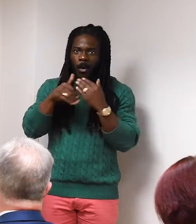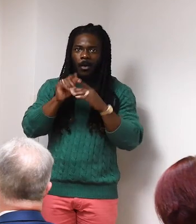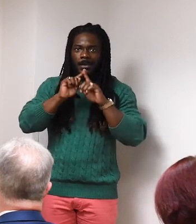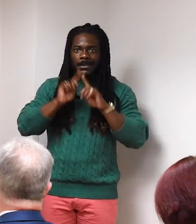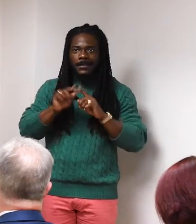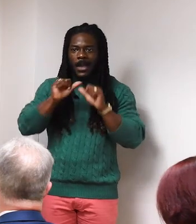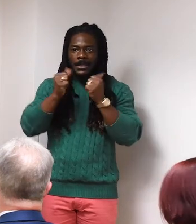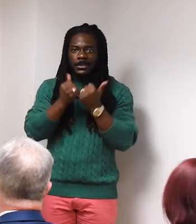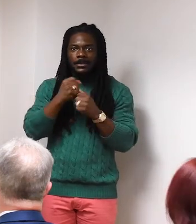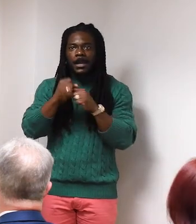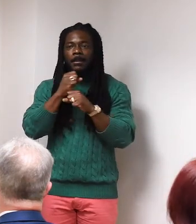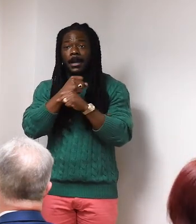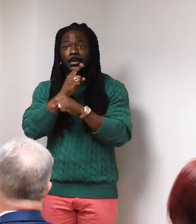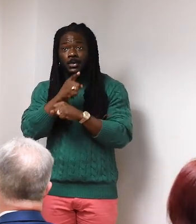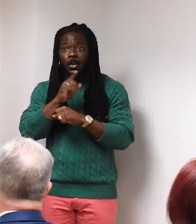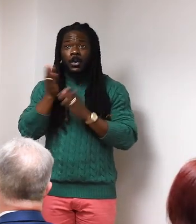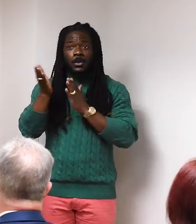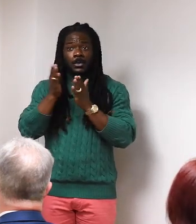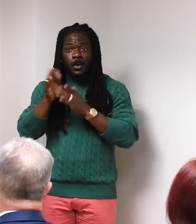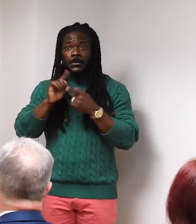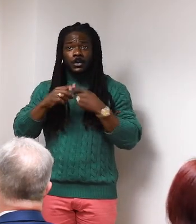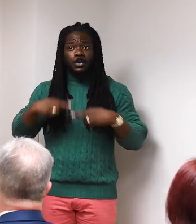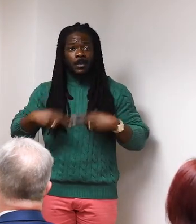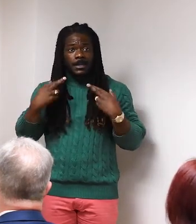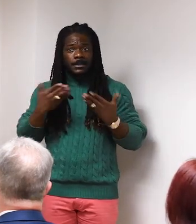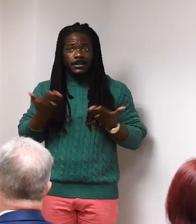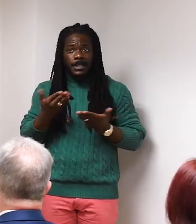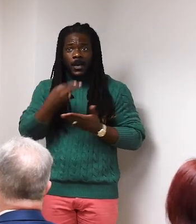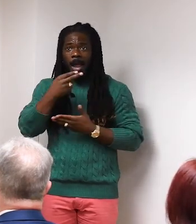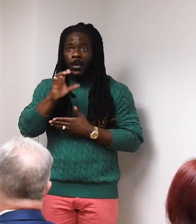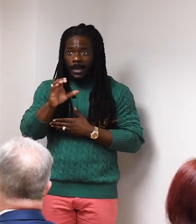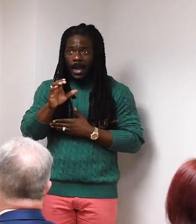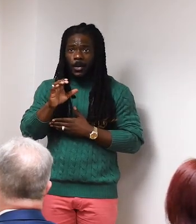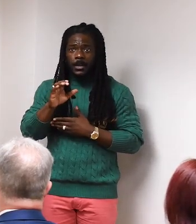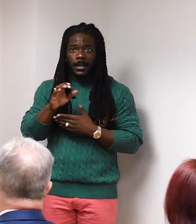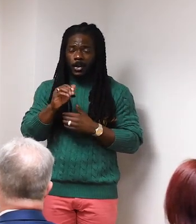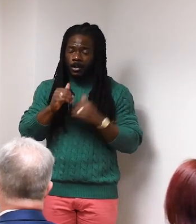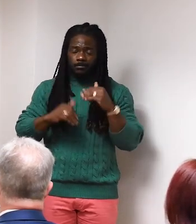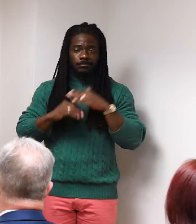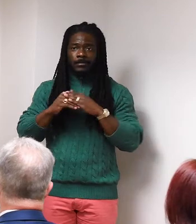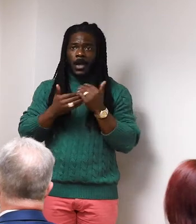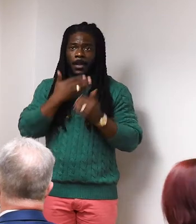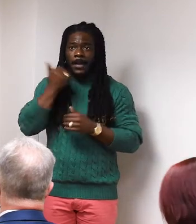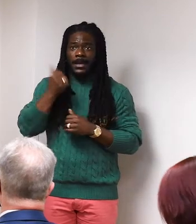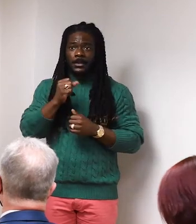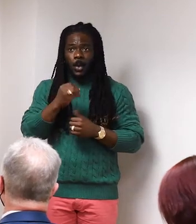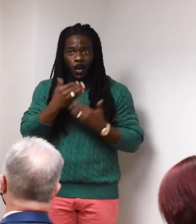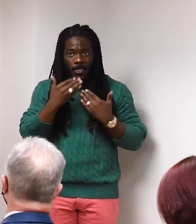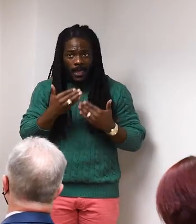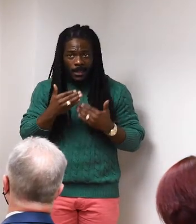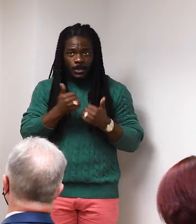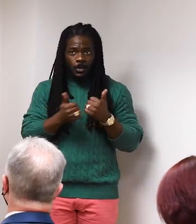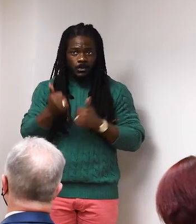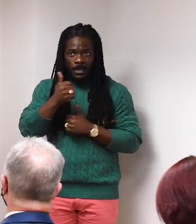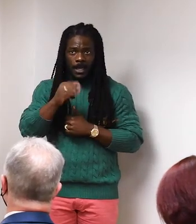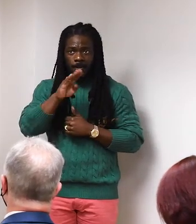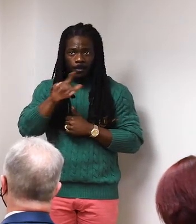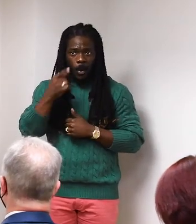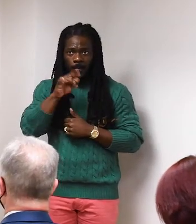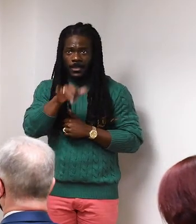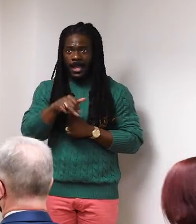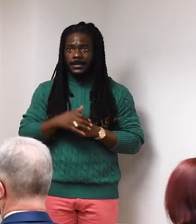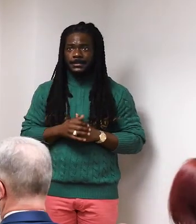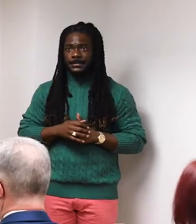make sure the services to the residents here in Howard County are all that they can be. So thank you, County Executive Ball, for that.